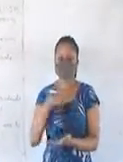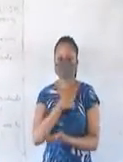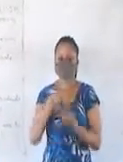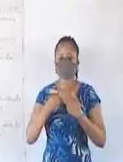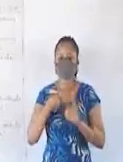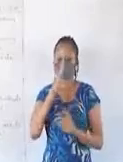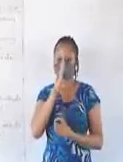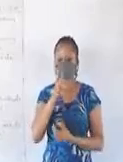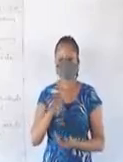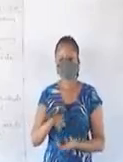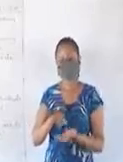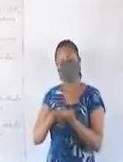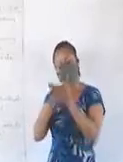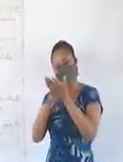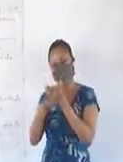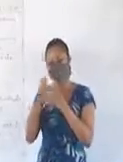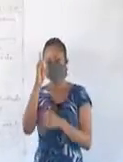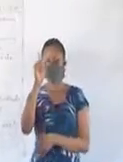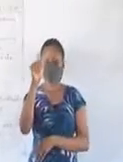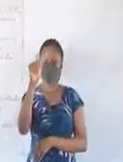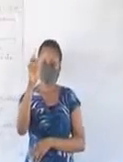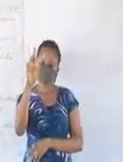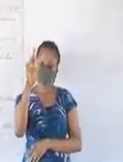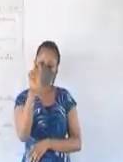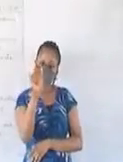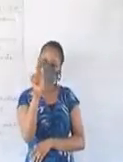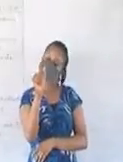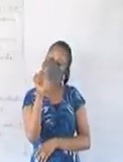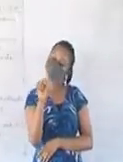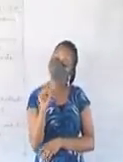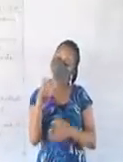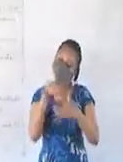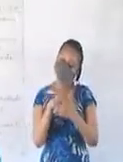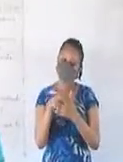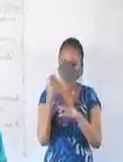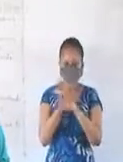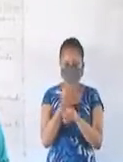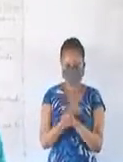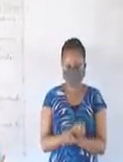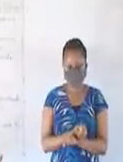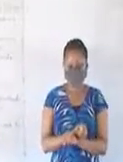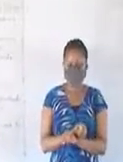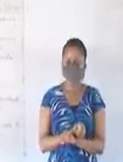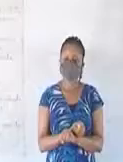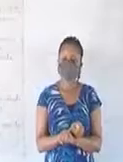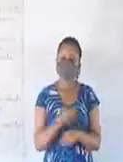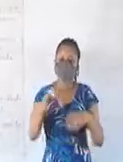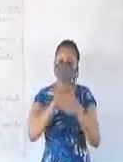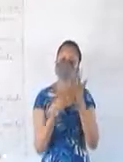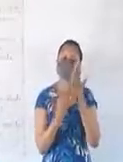we use picture to represent data. In junior secondary school, we use bar charts, pie